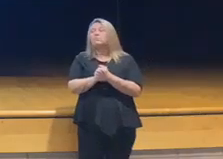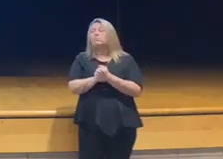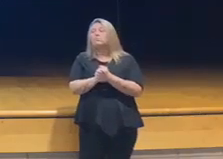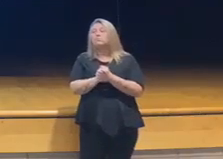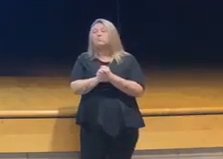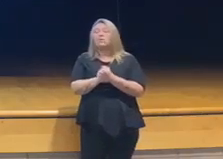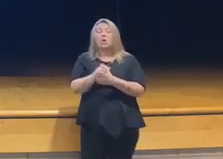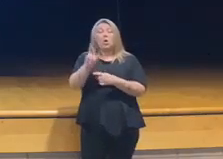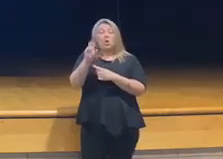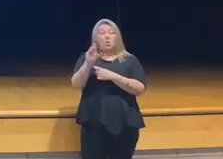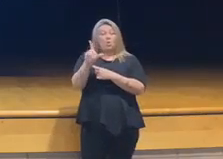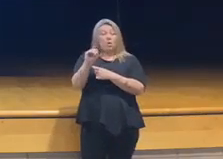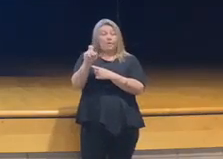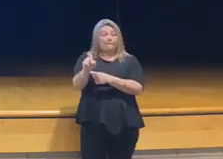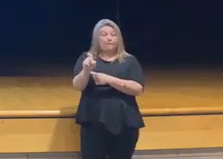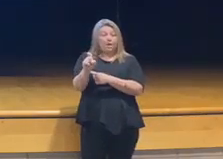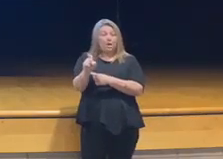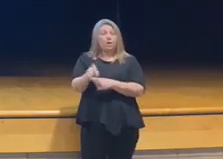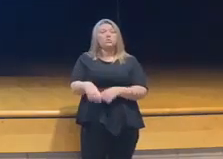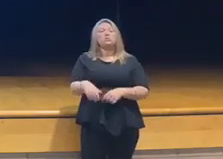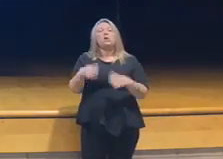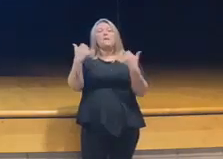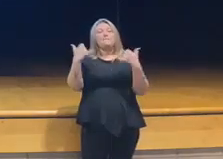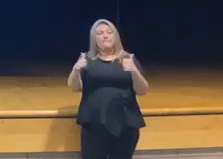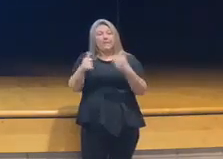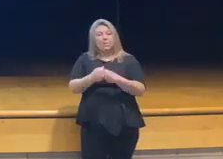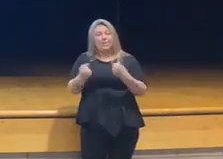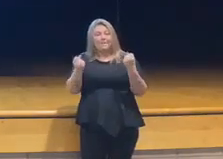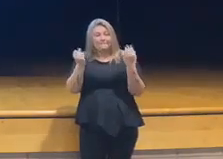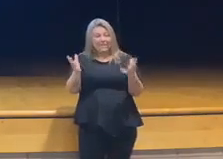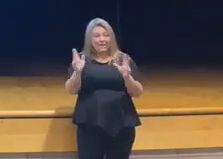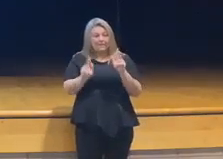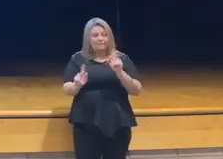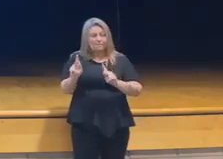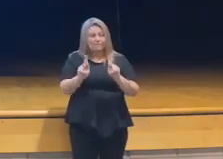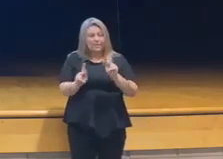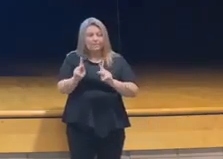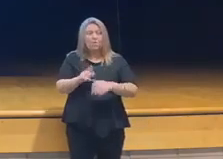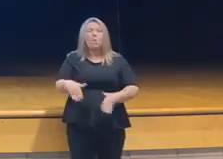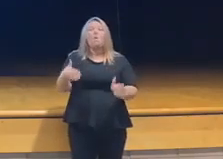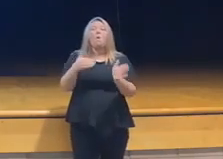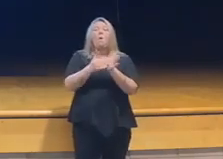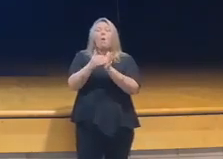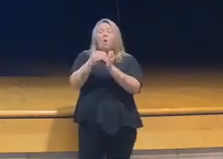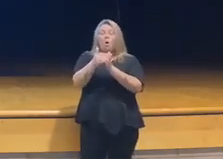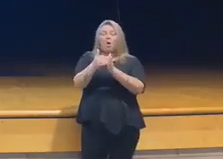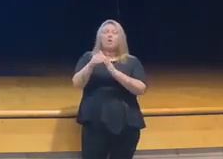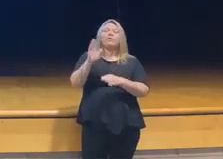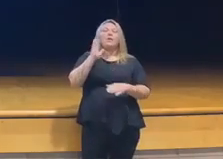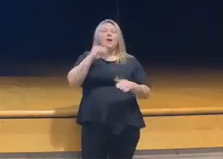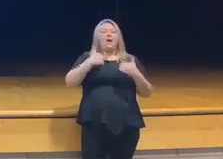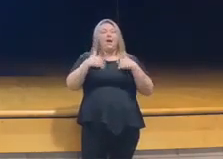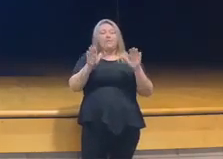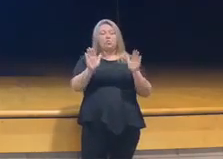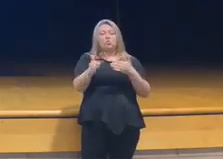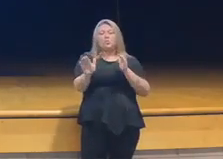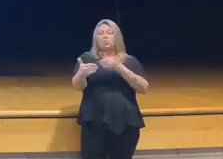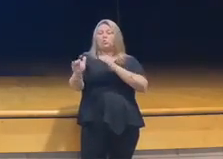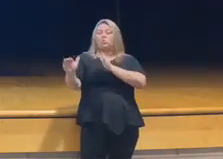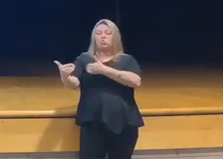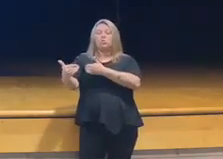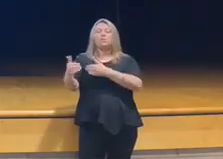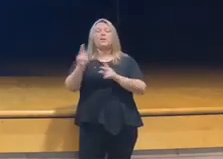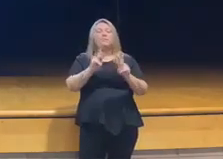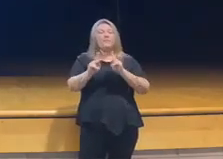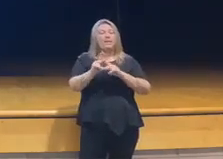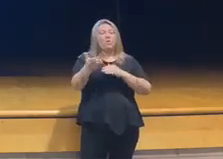So Roblox is a multiplayer game where often there'll be rooms that are created that people will be invited into, and that's